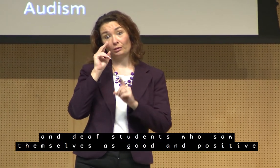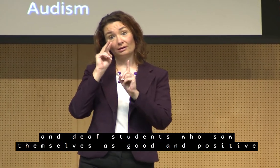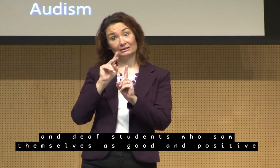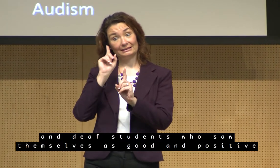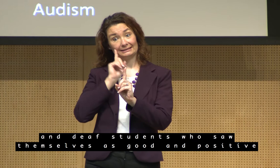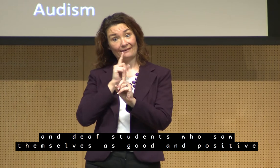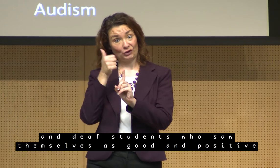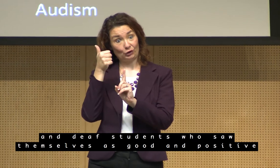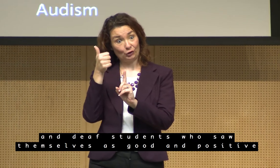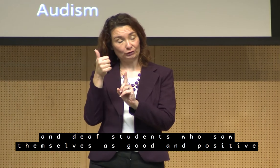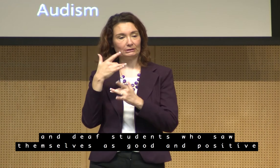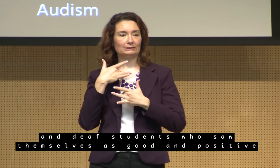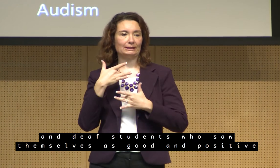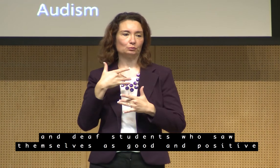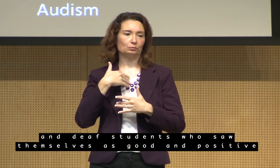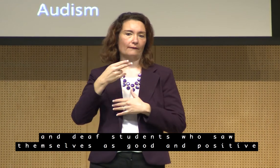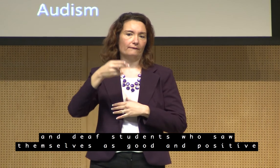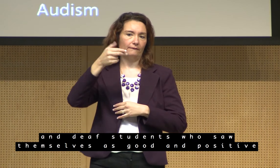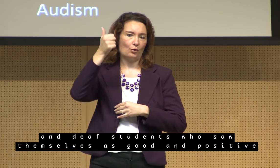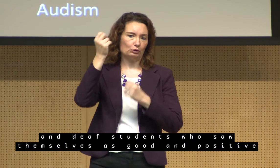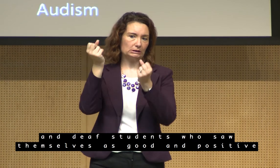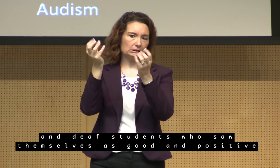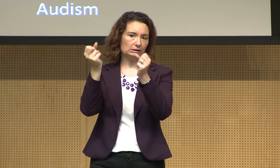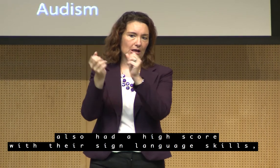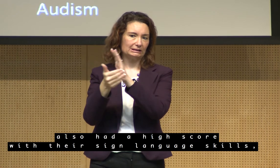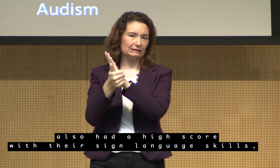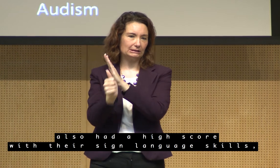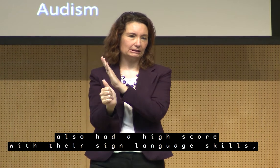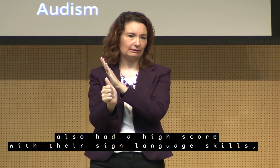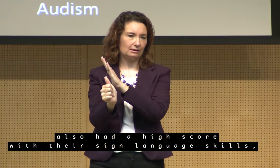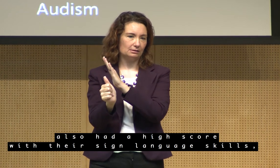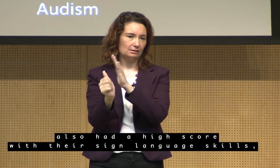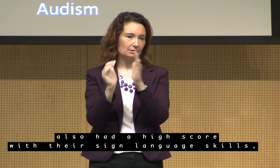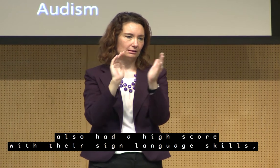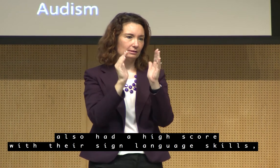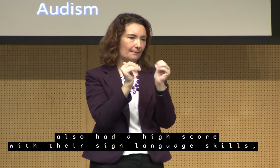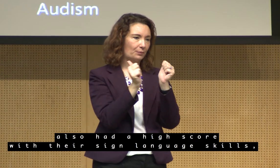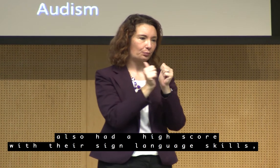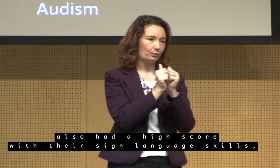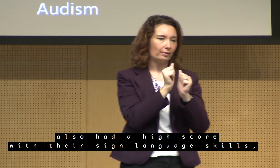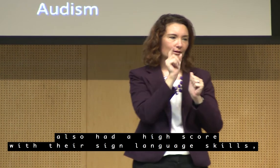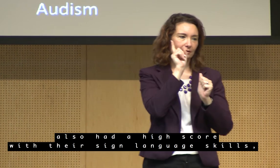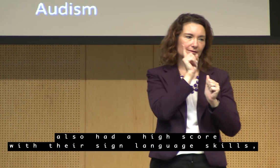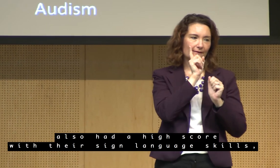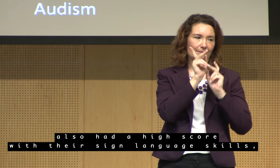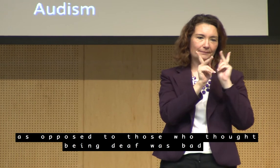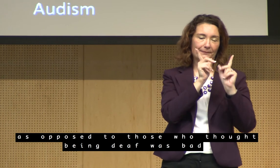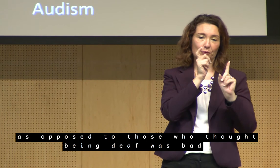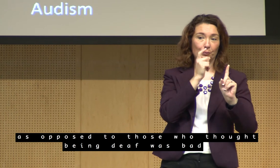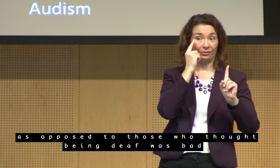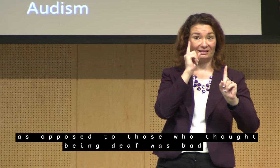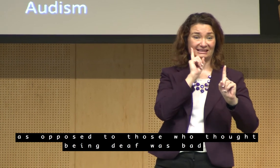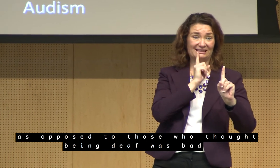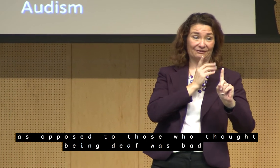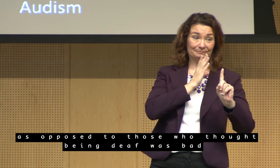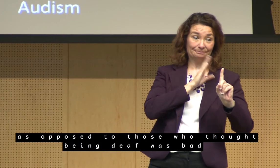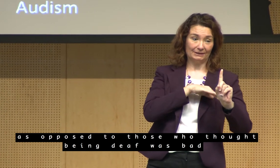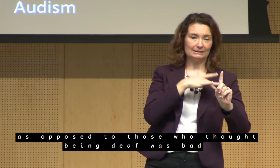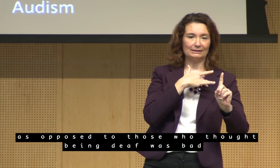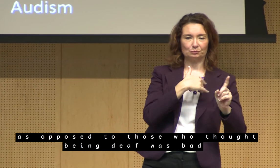students who saw themselves as good and positive also had a high score with their sign language skills, as opposed to those who thought being